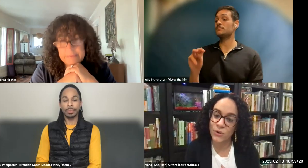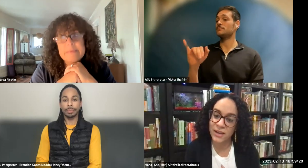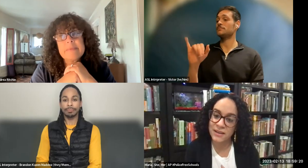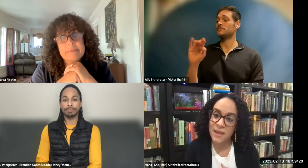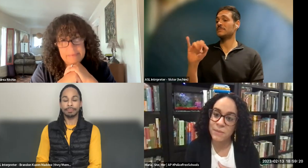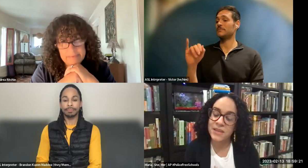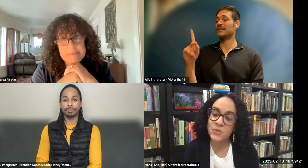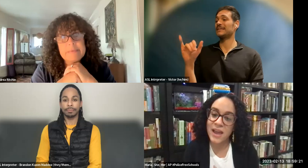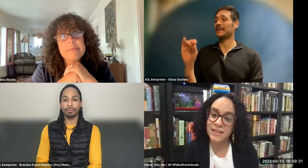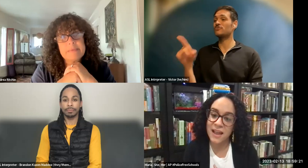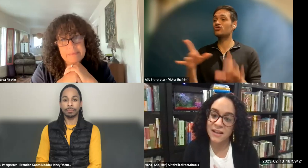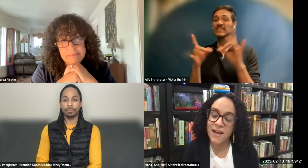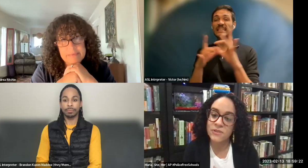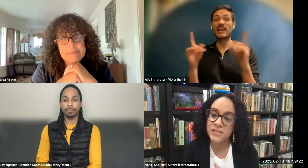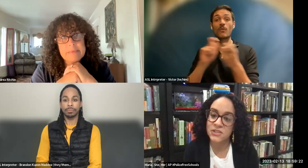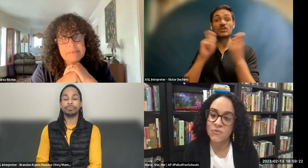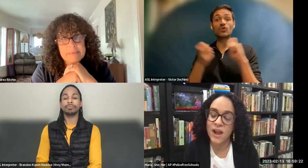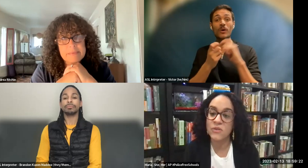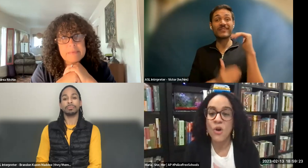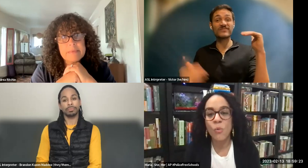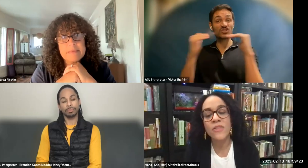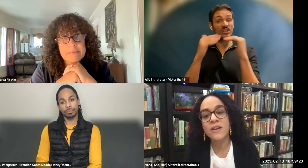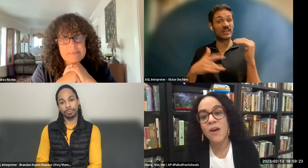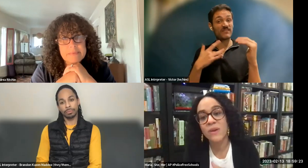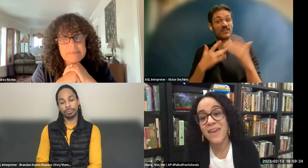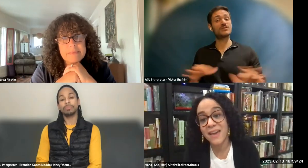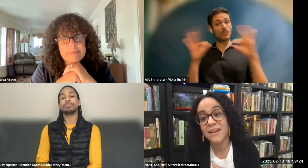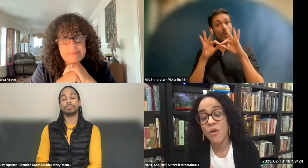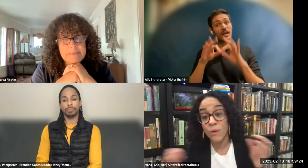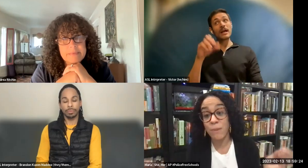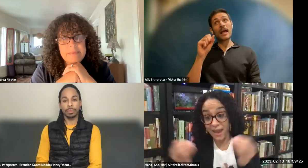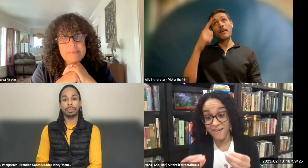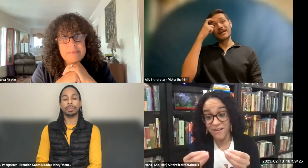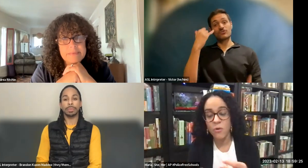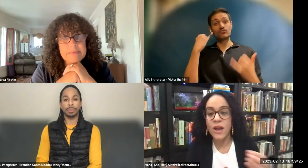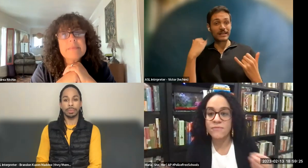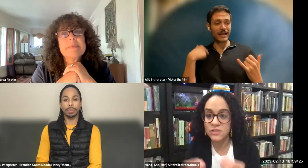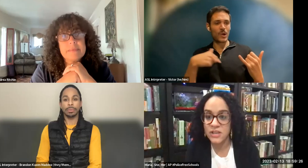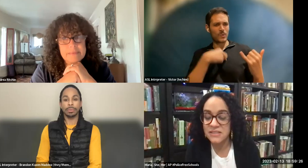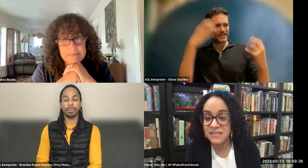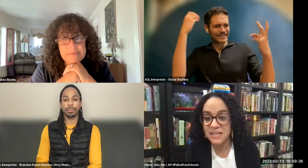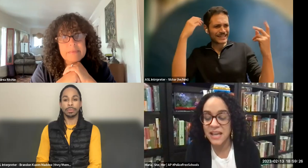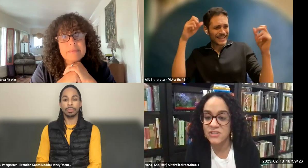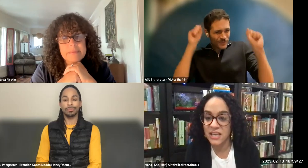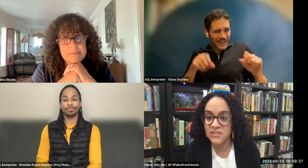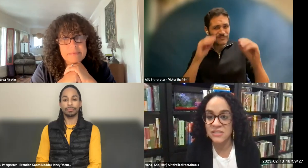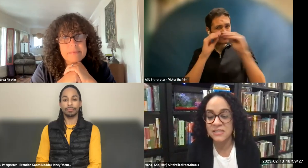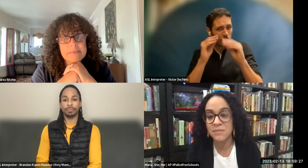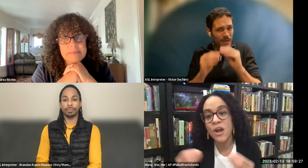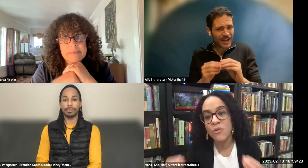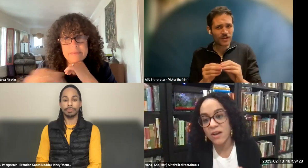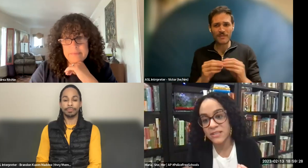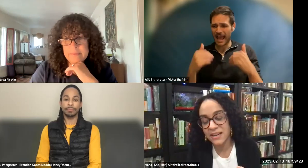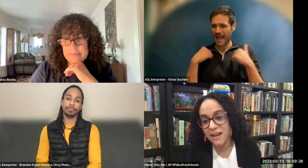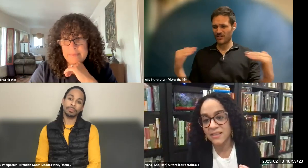feels important, because we're at a conversation around whether or not we can repair or have justice in an education